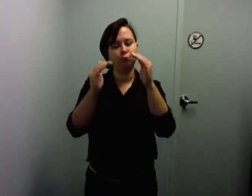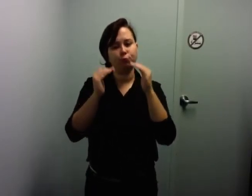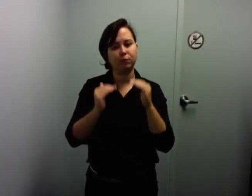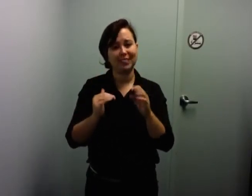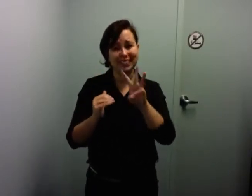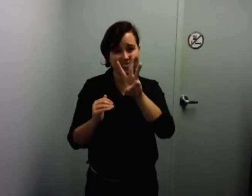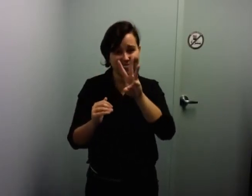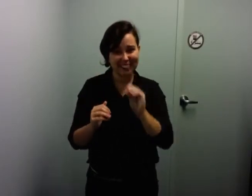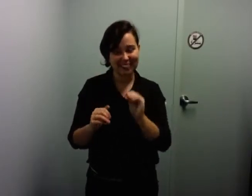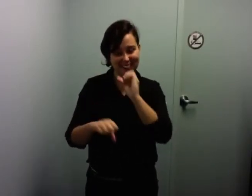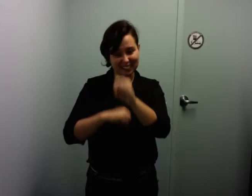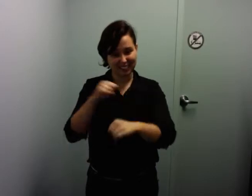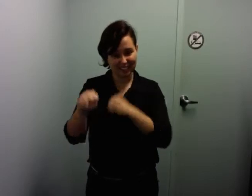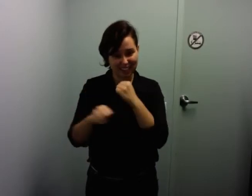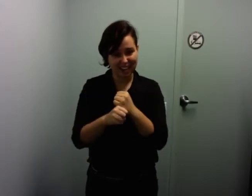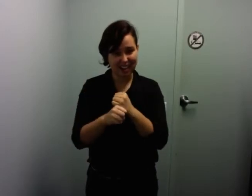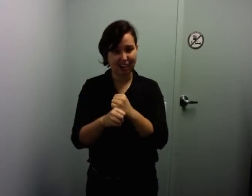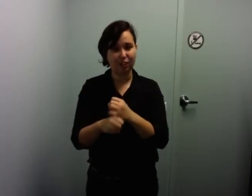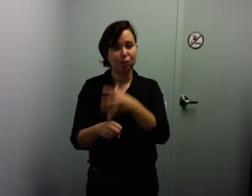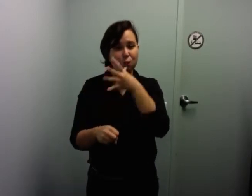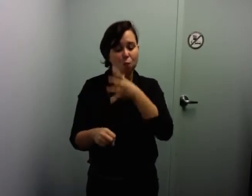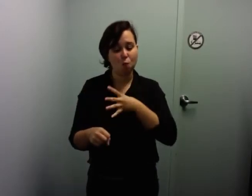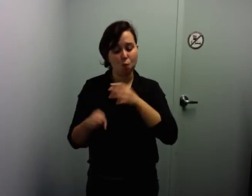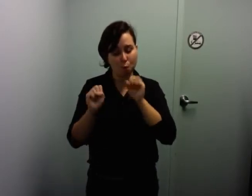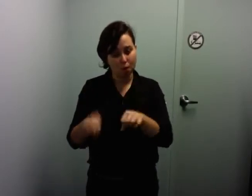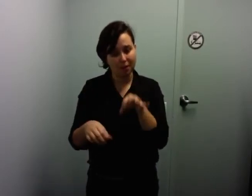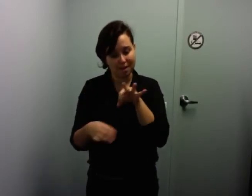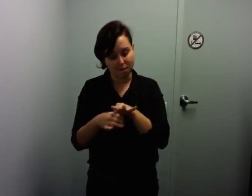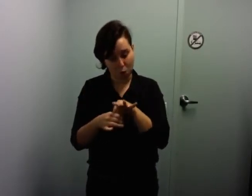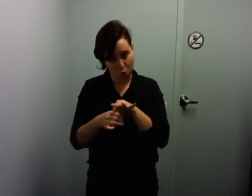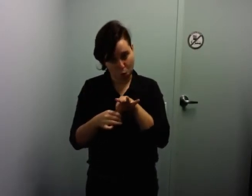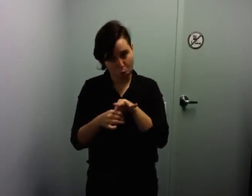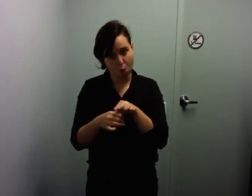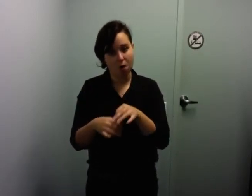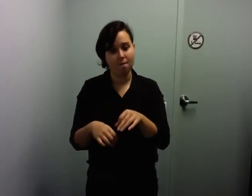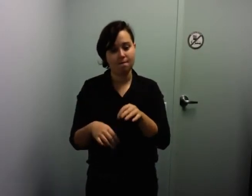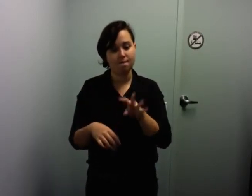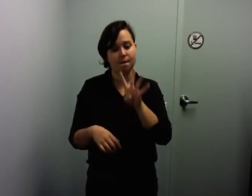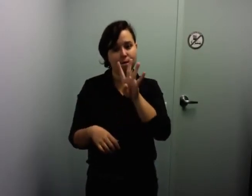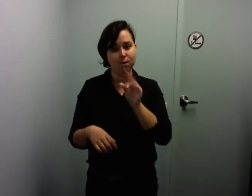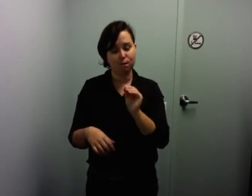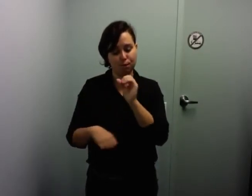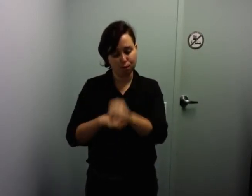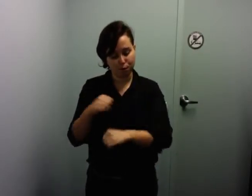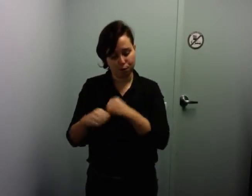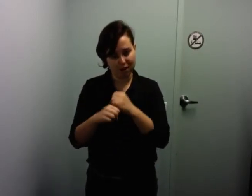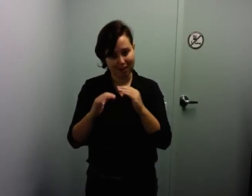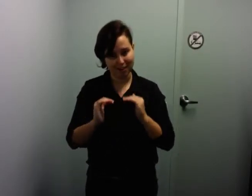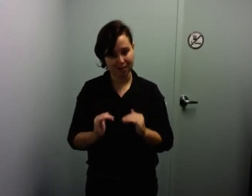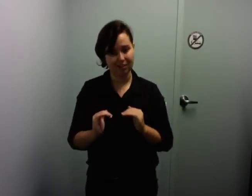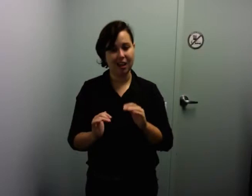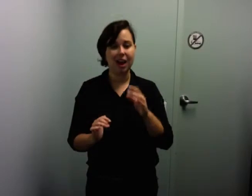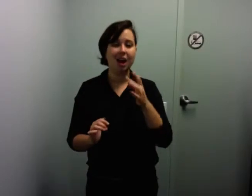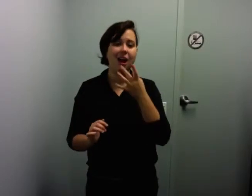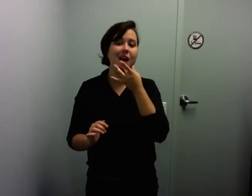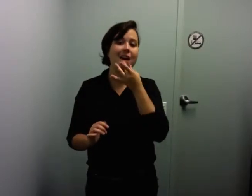to vote, and it took another 40 years to get the 18-year-olds to vote, even though they had been the bulk of our soldiers all the